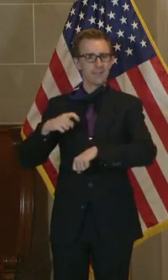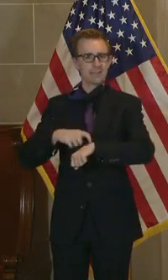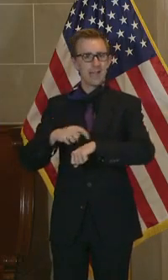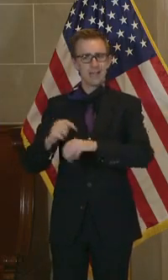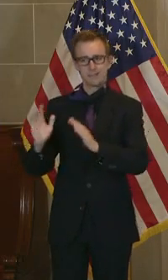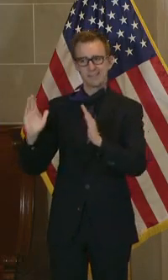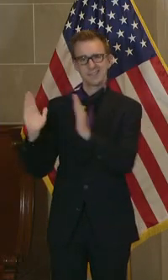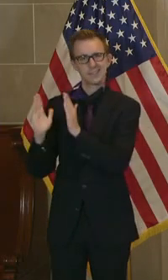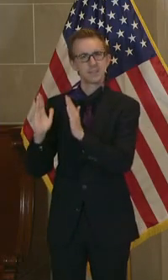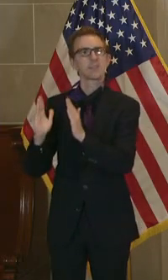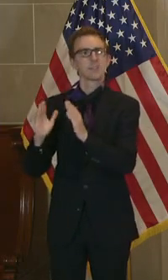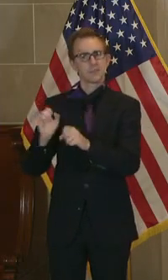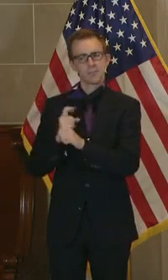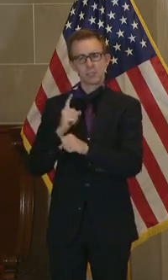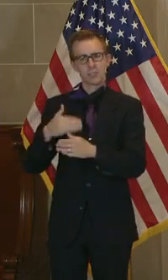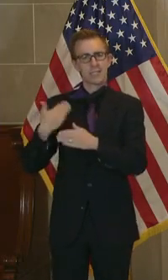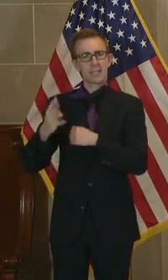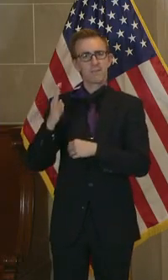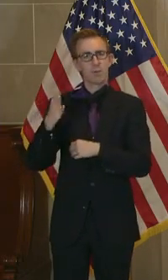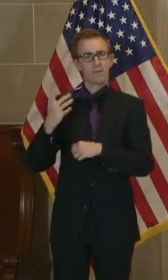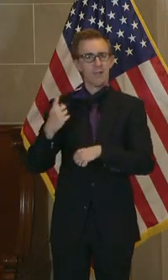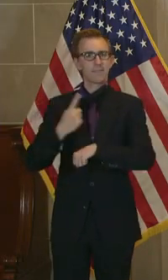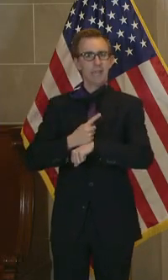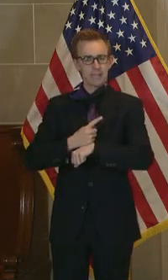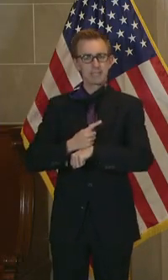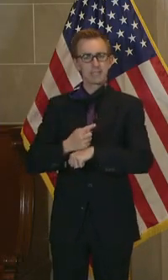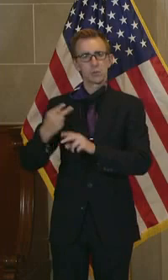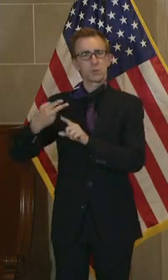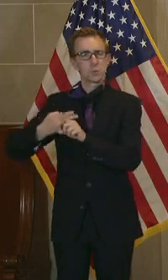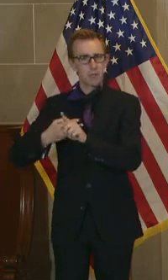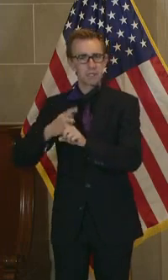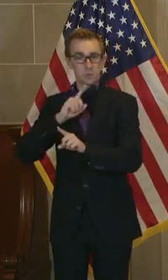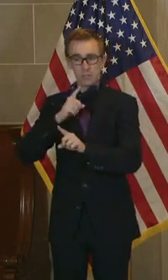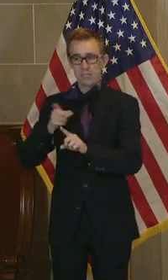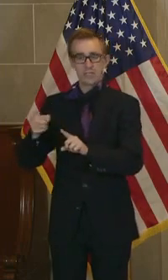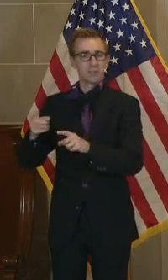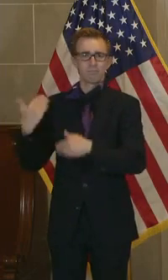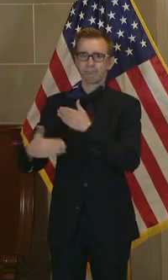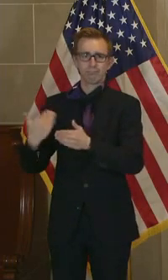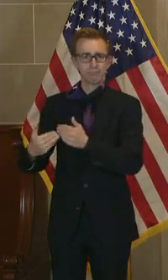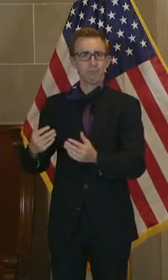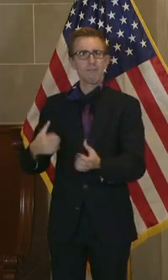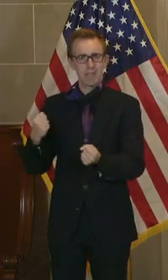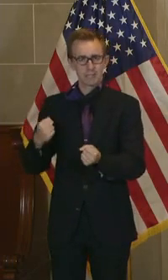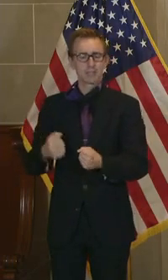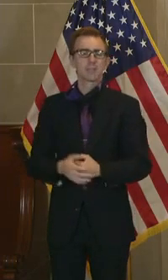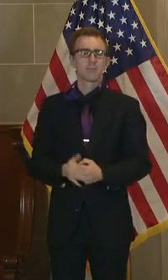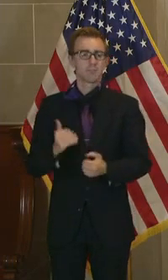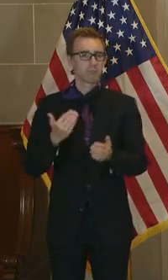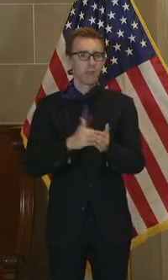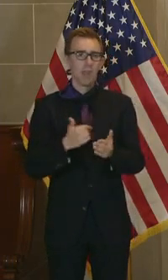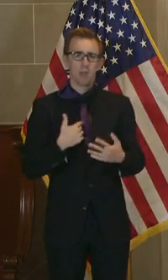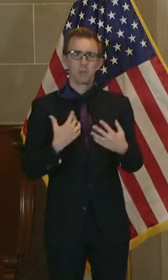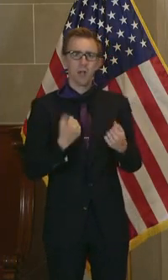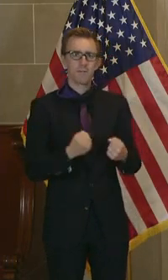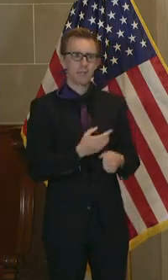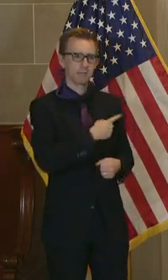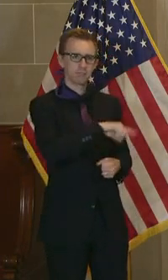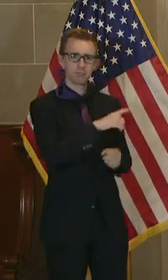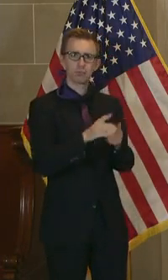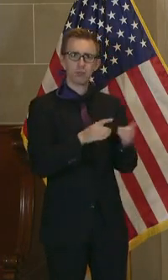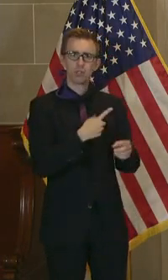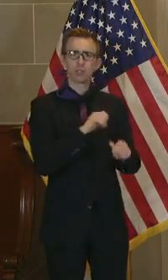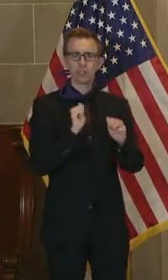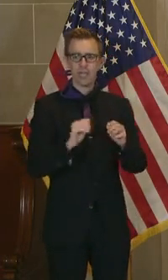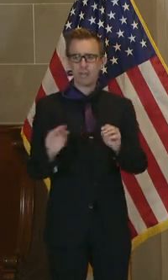get that all pulled off in the next 45 days or 2 months. But I'm confident they can do it. Again, the director's been down this road before. She can put a